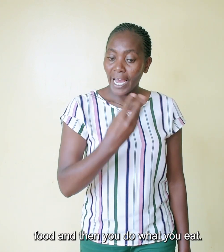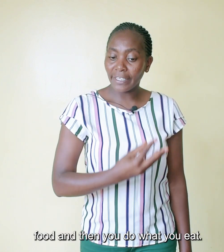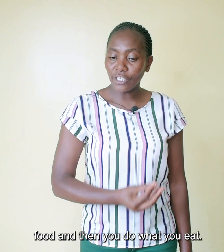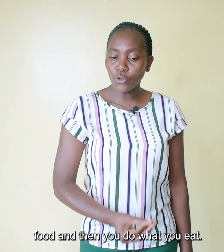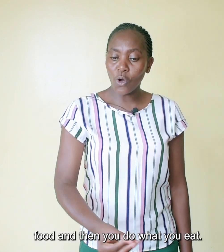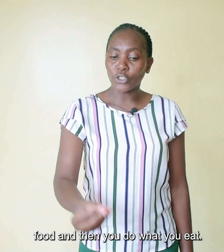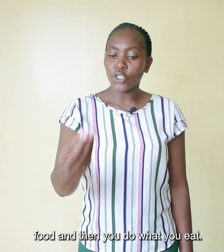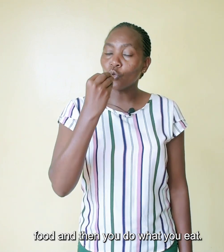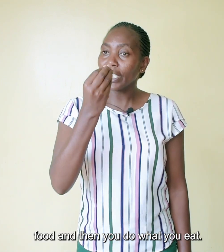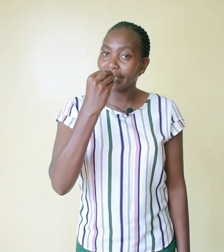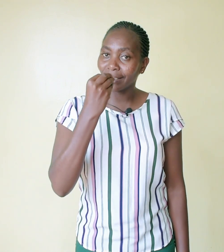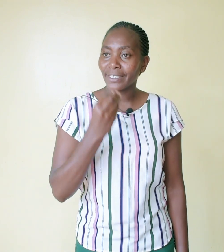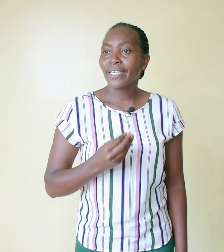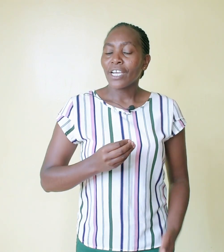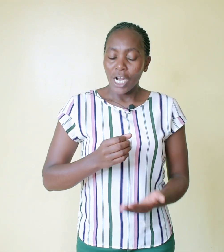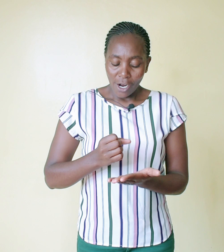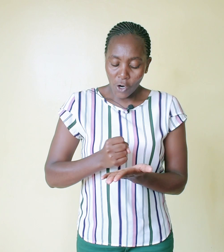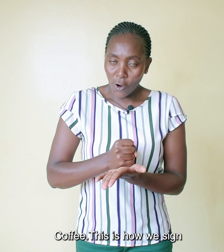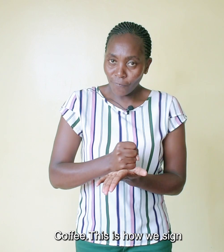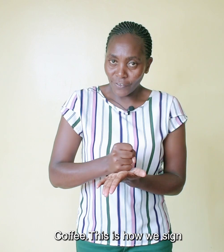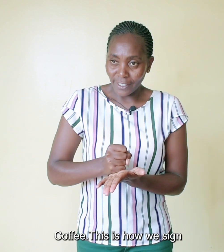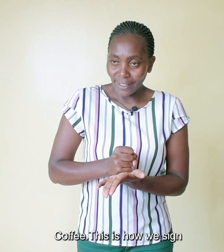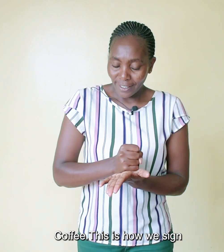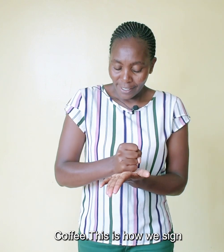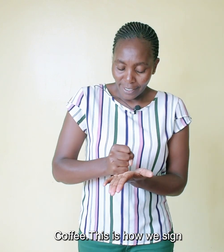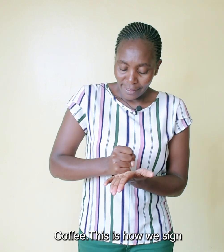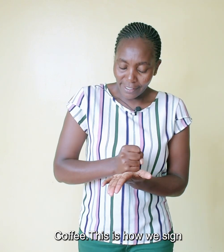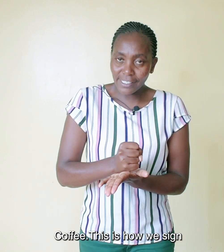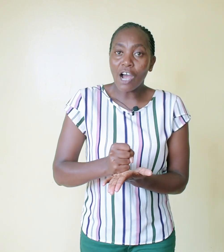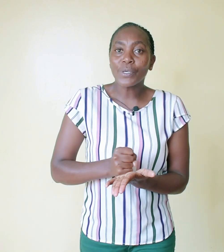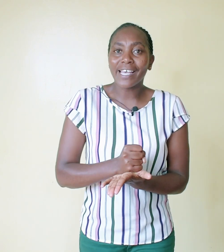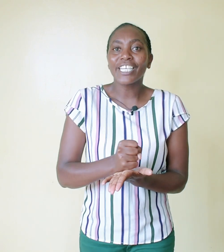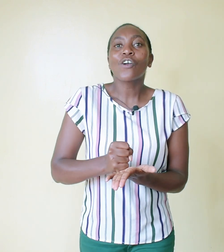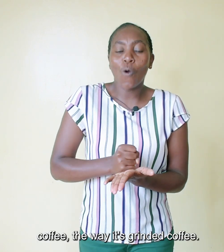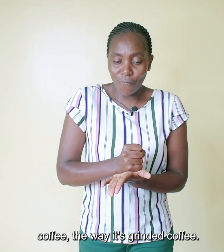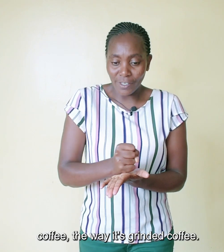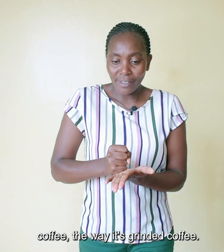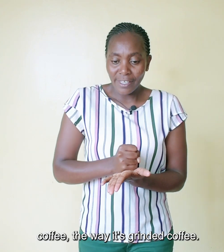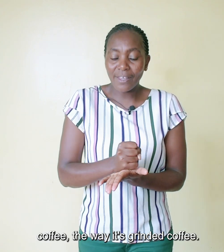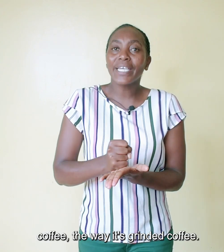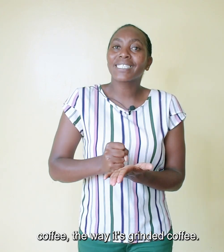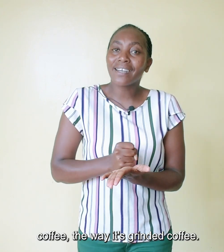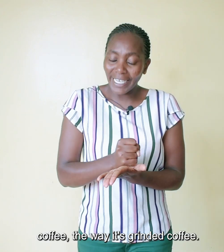and then you do what? You eat. Coffee. This is how we sign coffee. The way it's